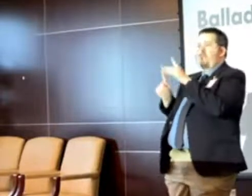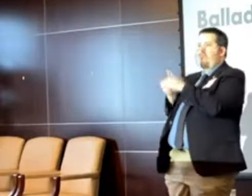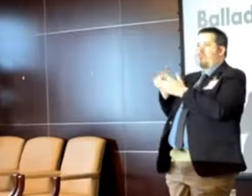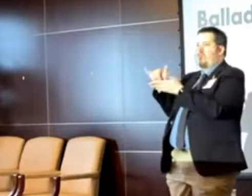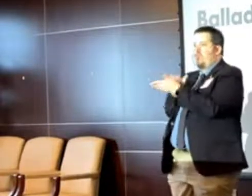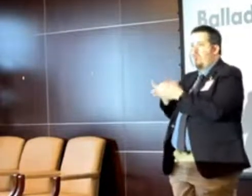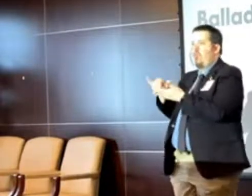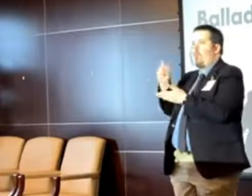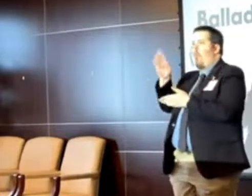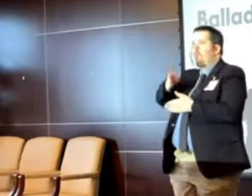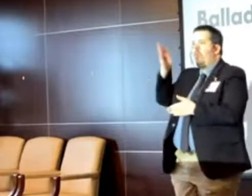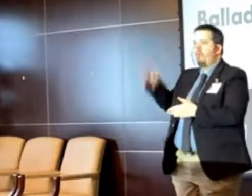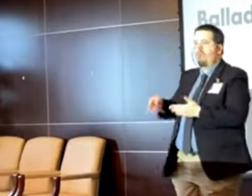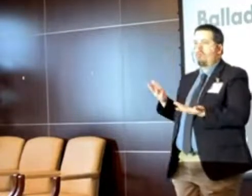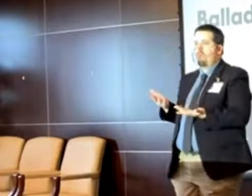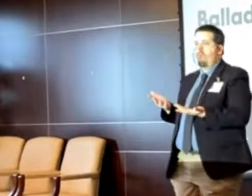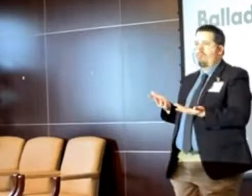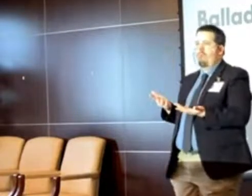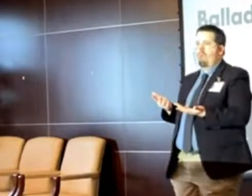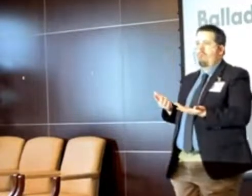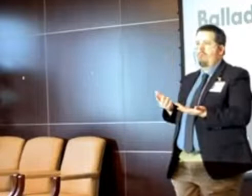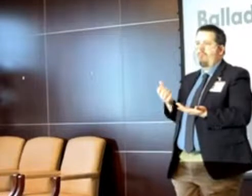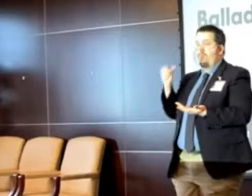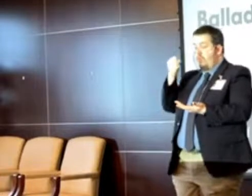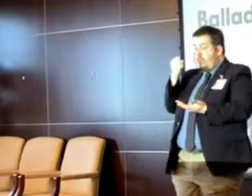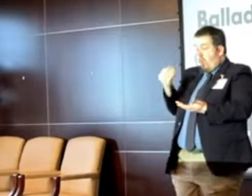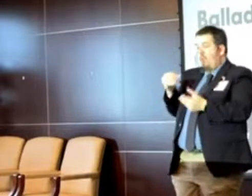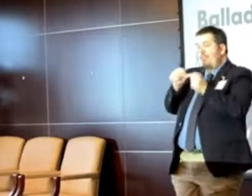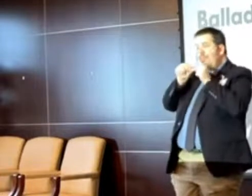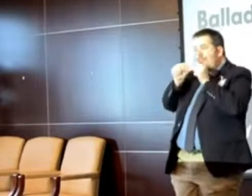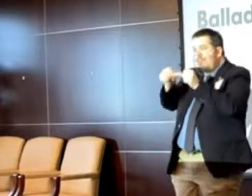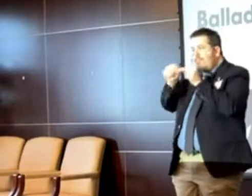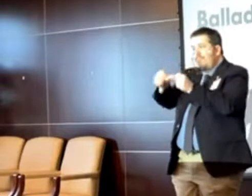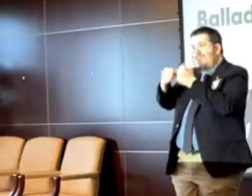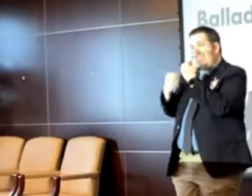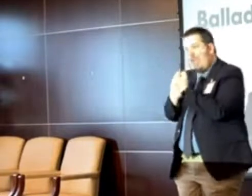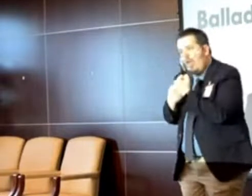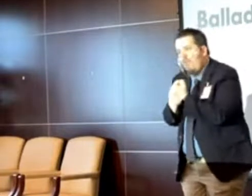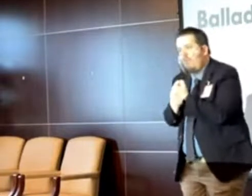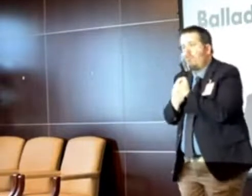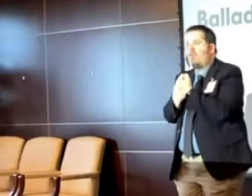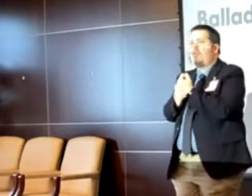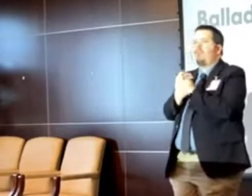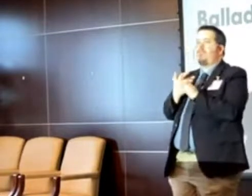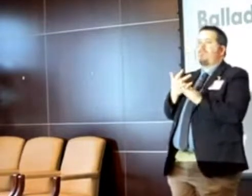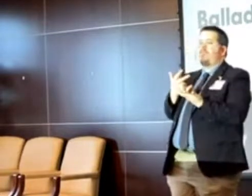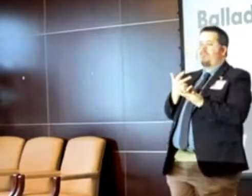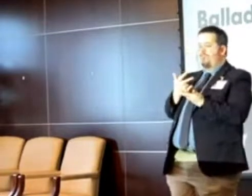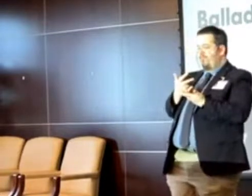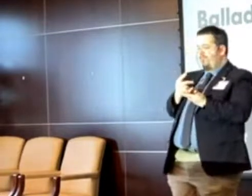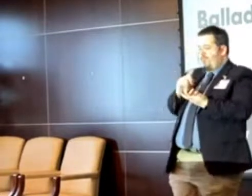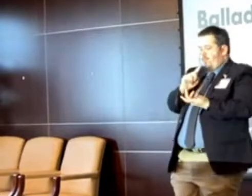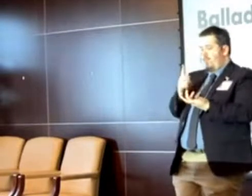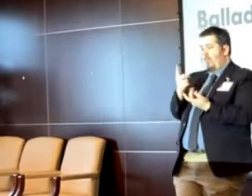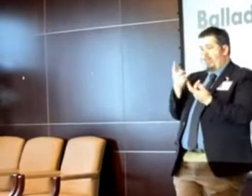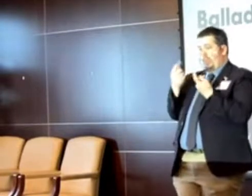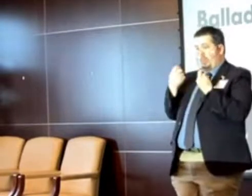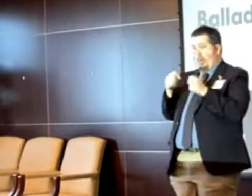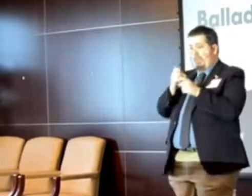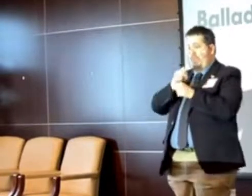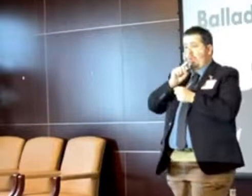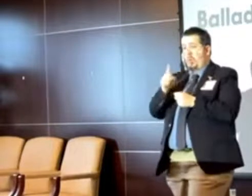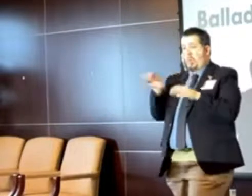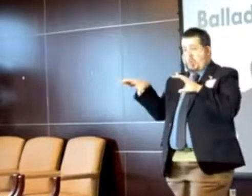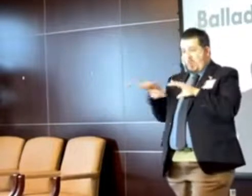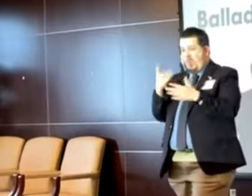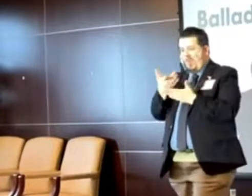in New York or Boston. And so we're going to keep making that advocacy, and even as we try to make sure we're